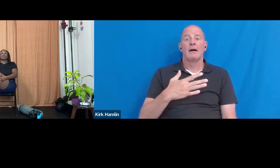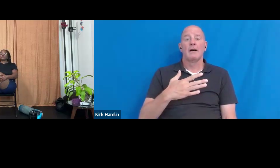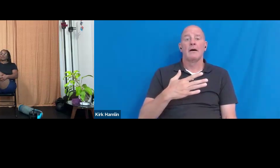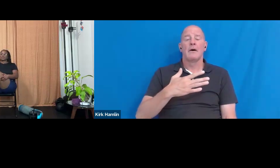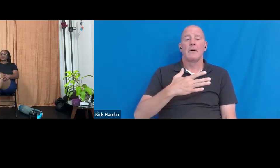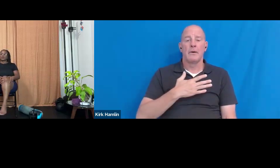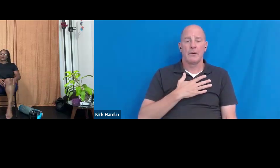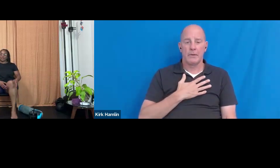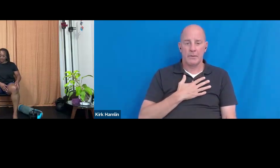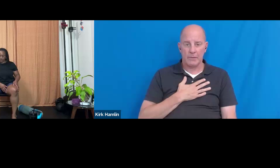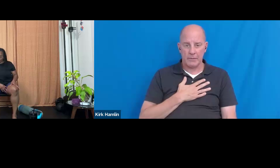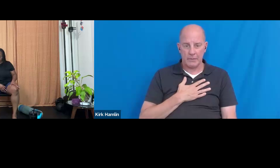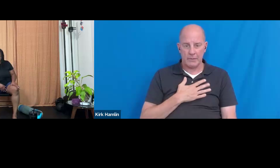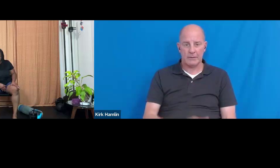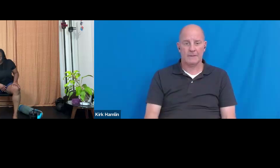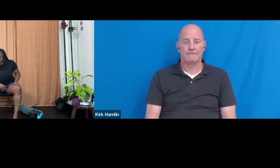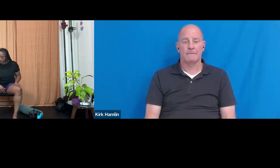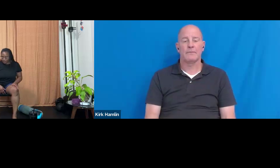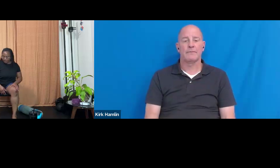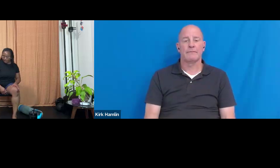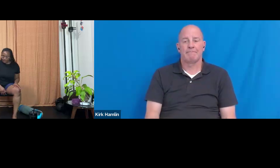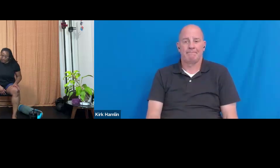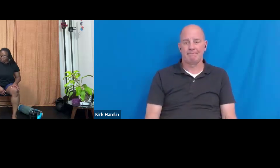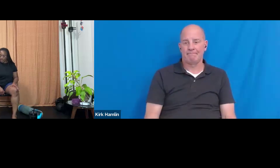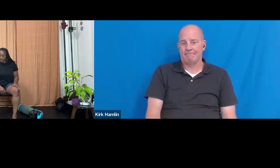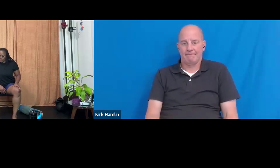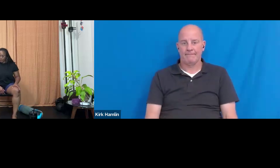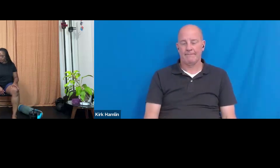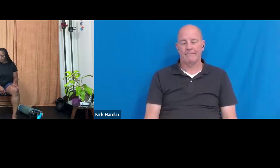And if you're still twisted, go ahead and unravel.